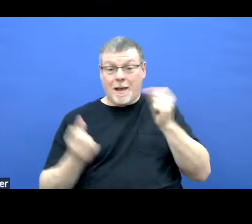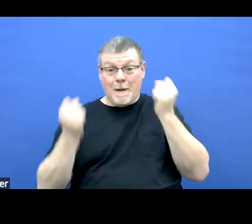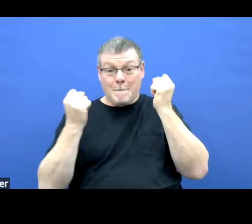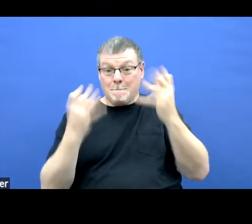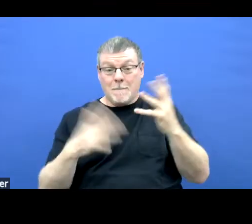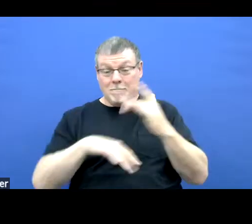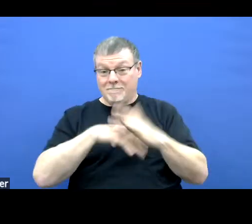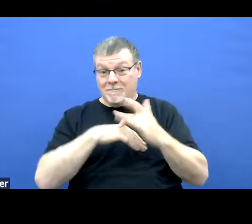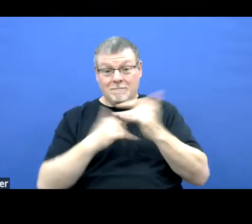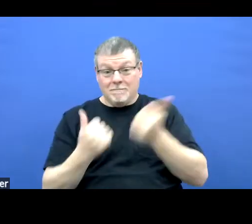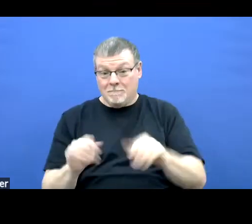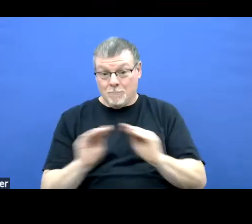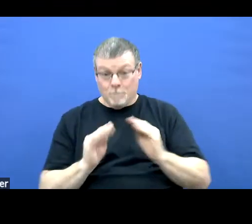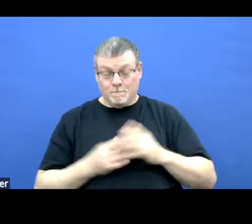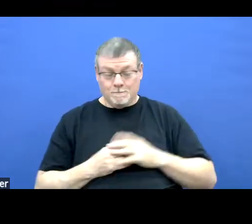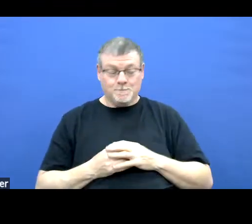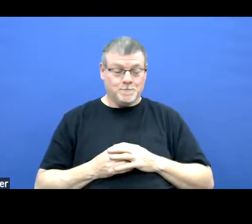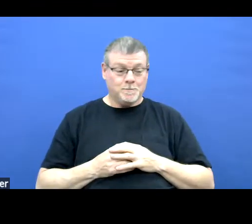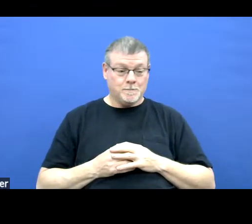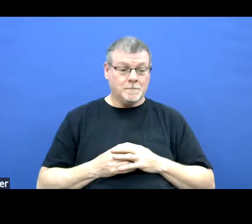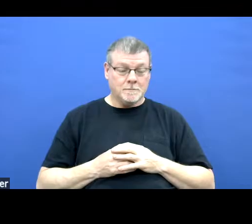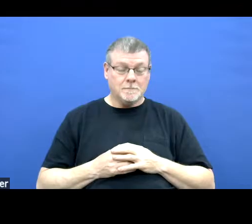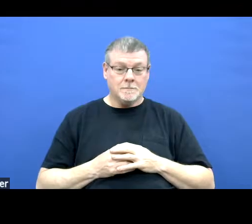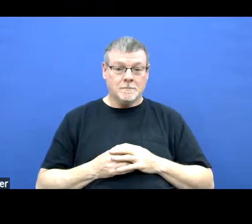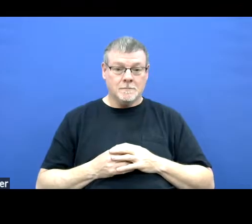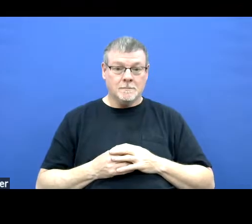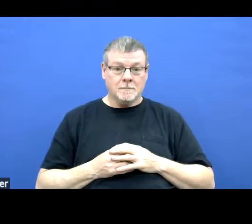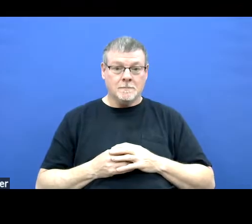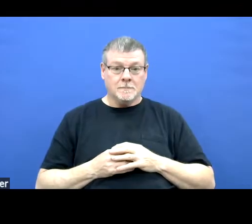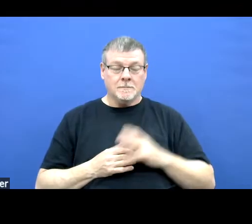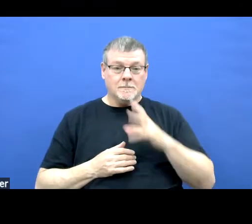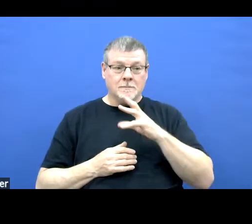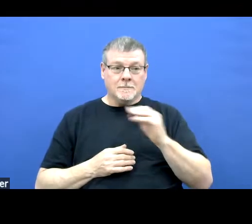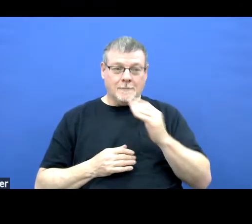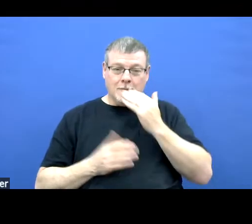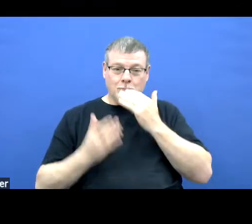them around. It hits a really good cost